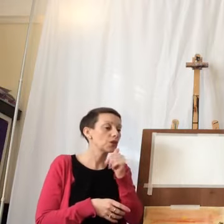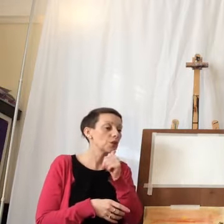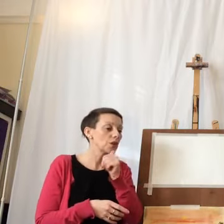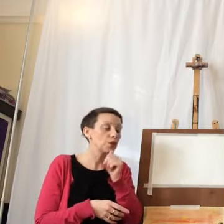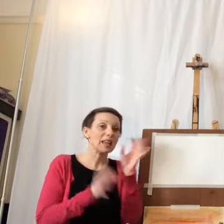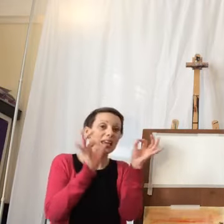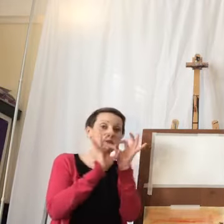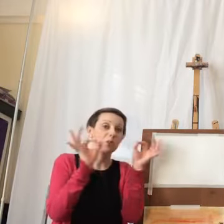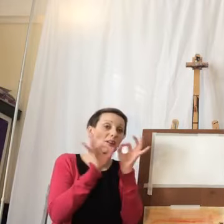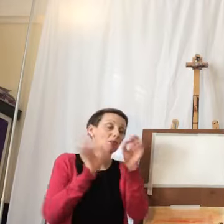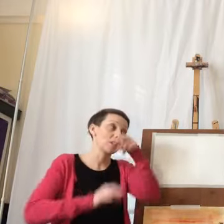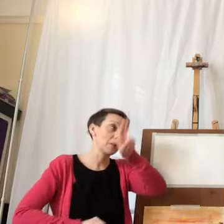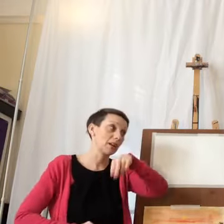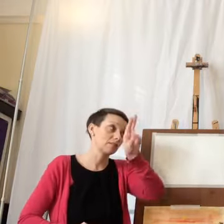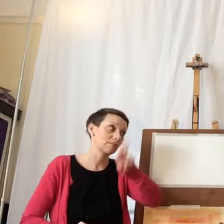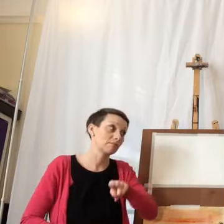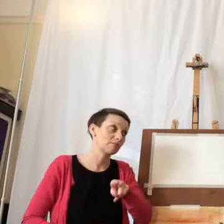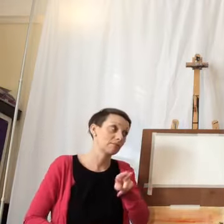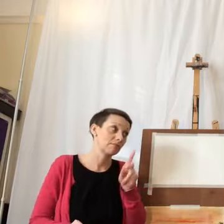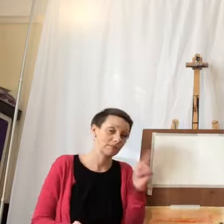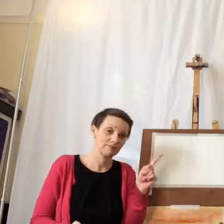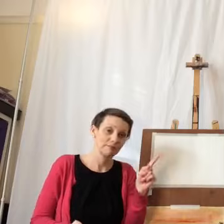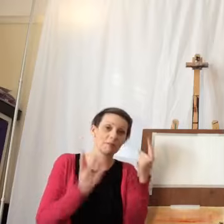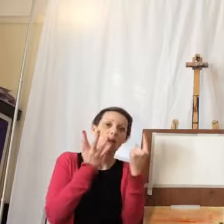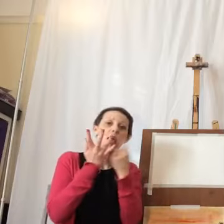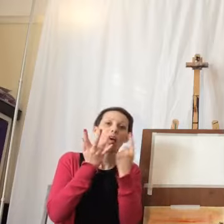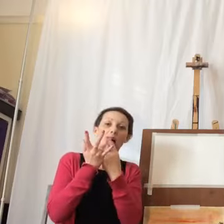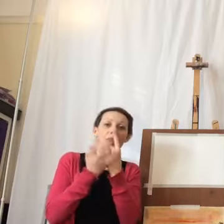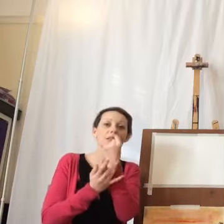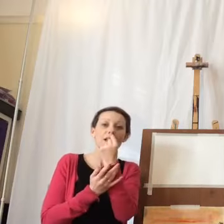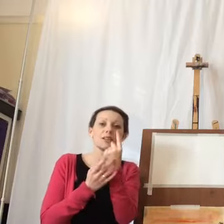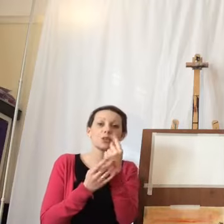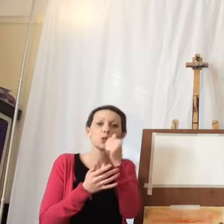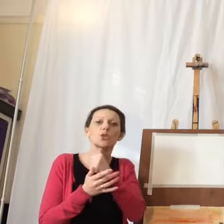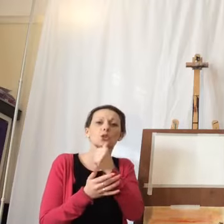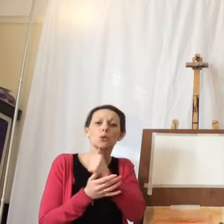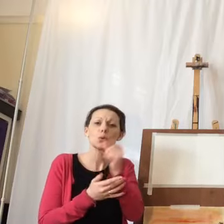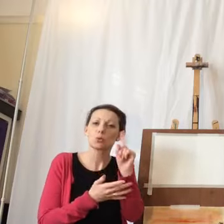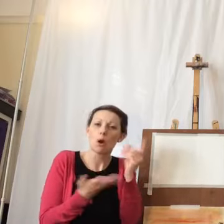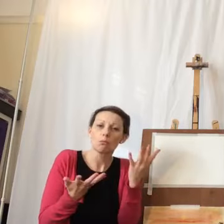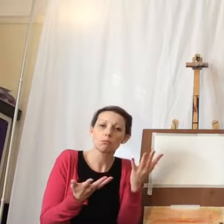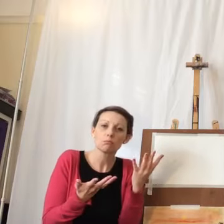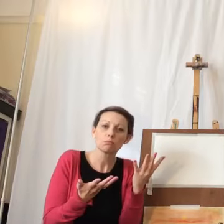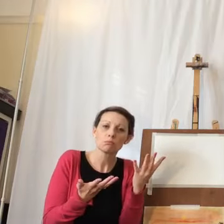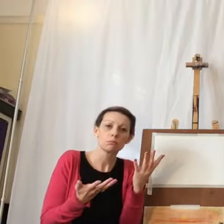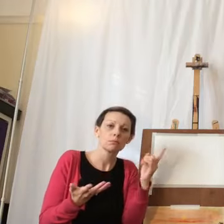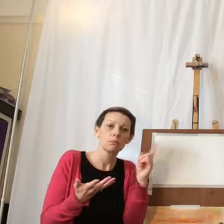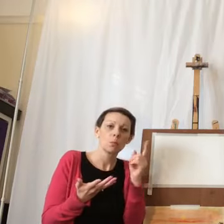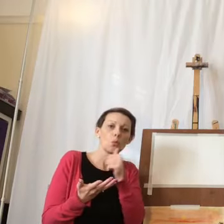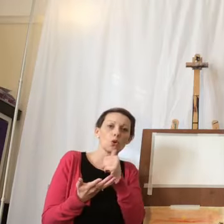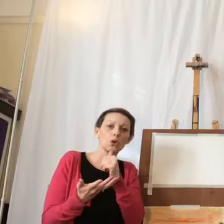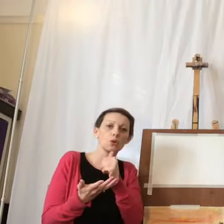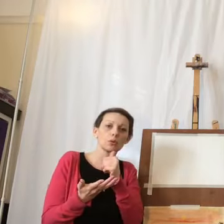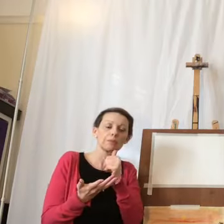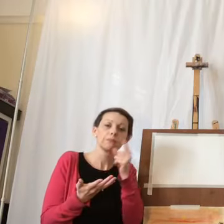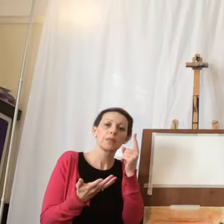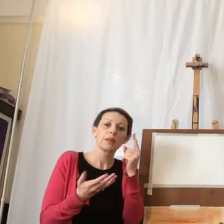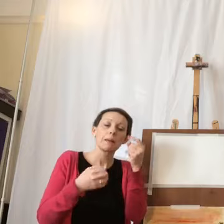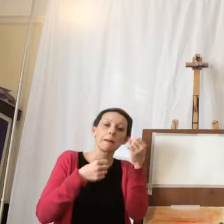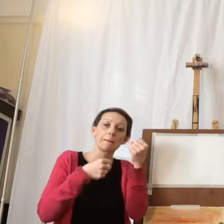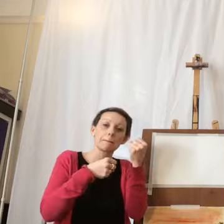What can you use if you haven't got any paint? There's other things you can use if you haven't got paint. You can make a ground